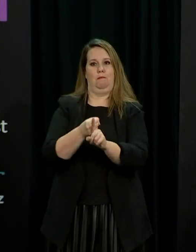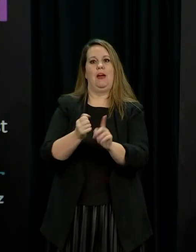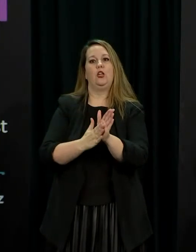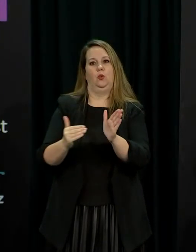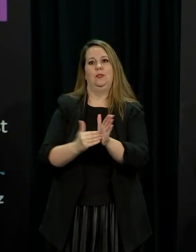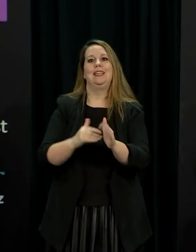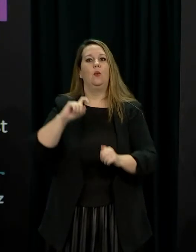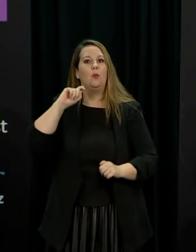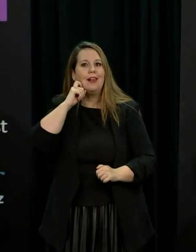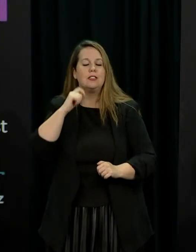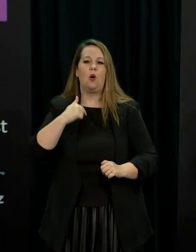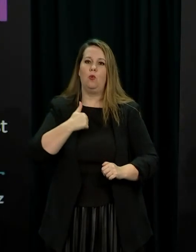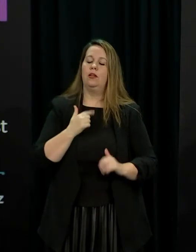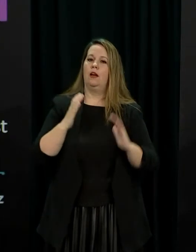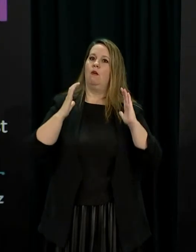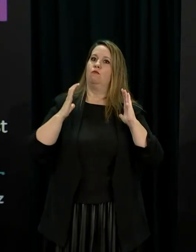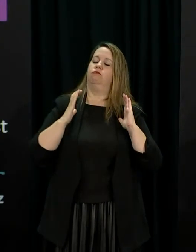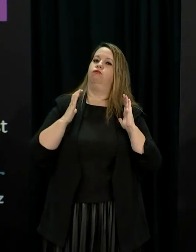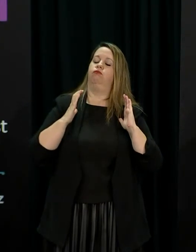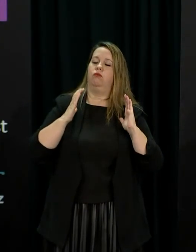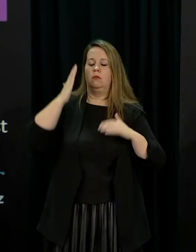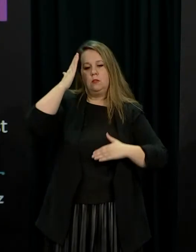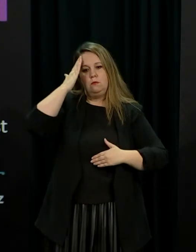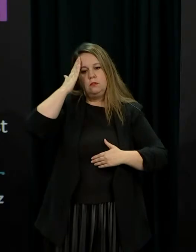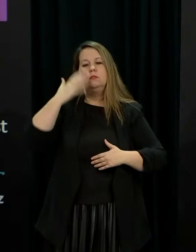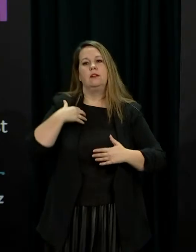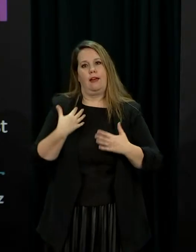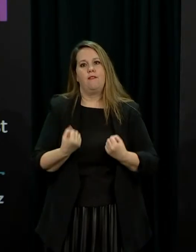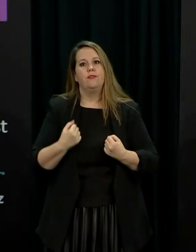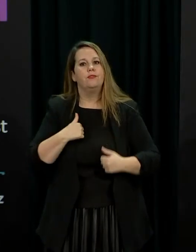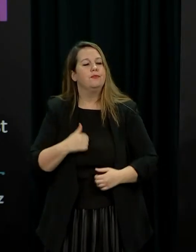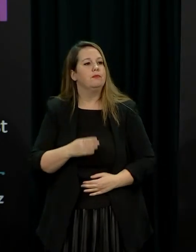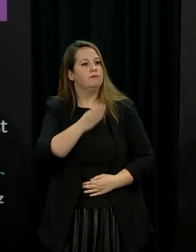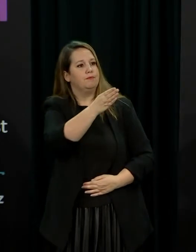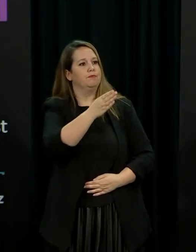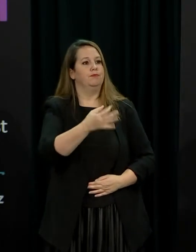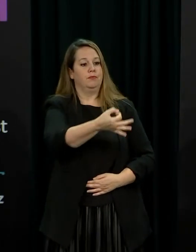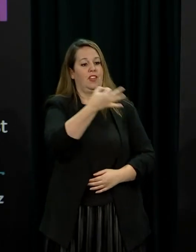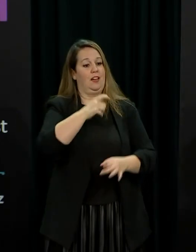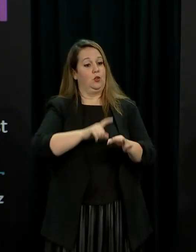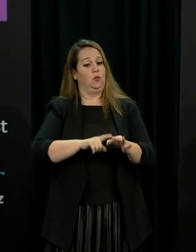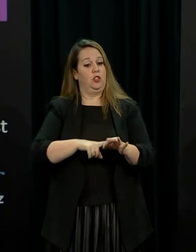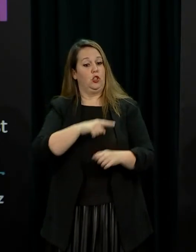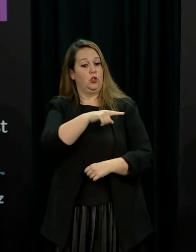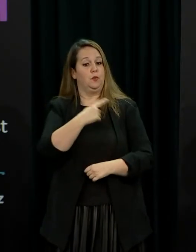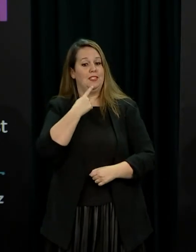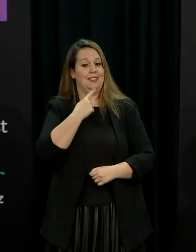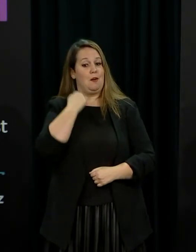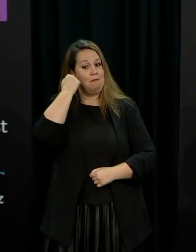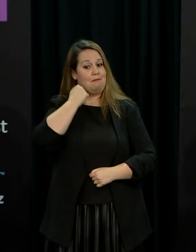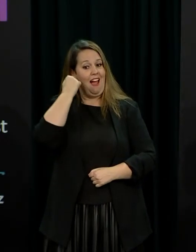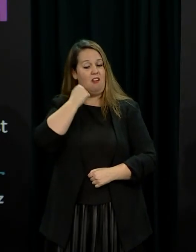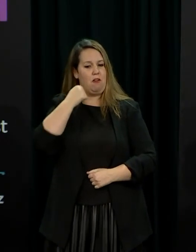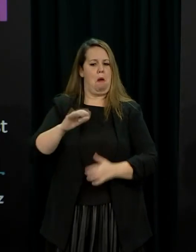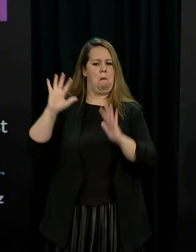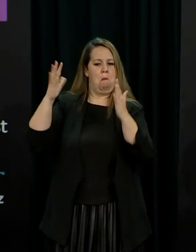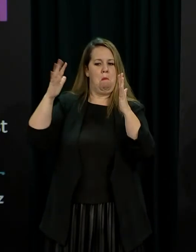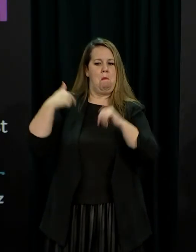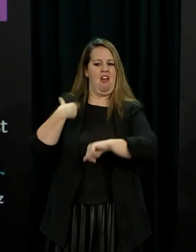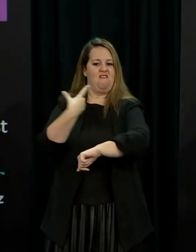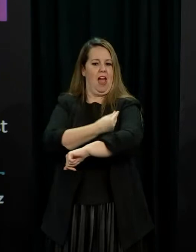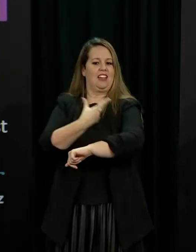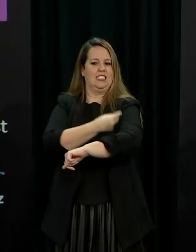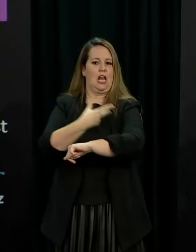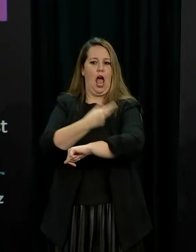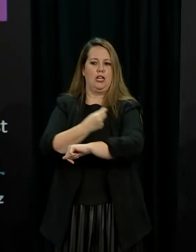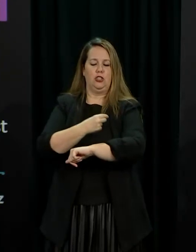said that Māori have led the charge in this pandemic, and you've given a lot of mihi to Māori from the podium there. Do you think that the